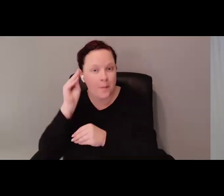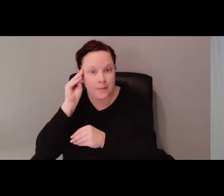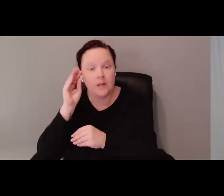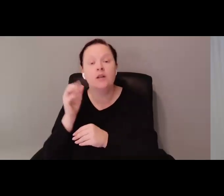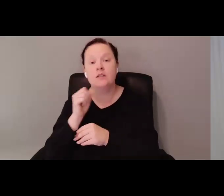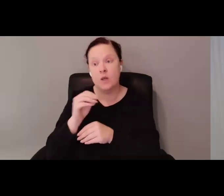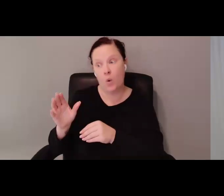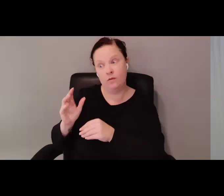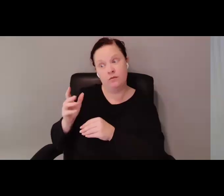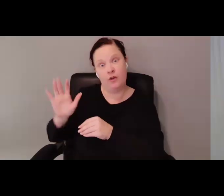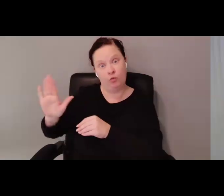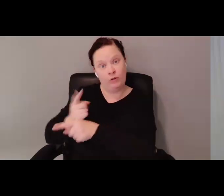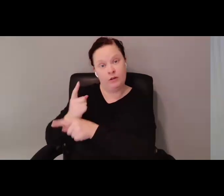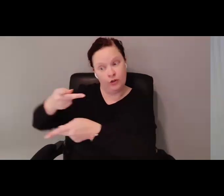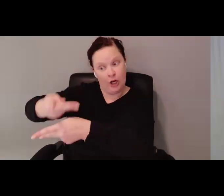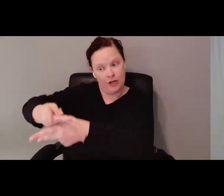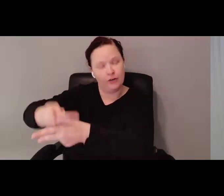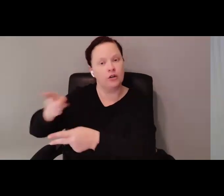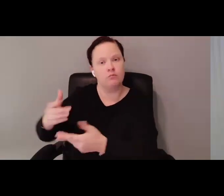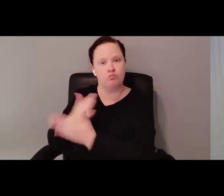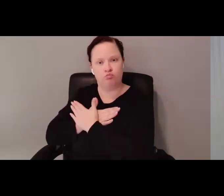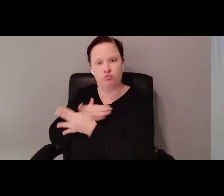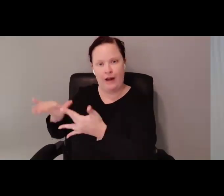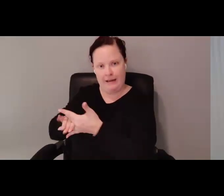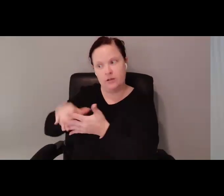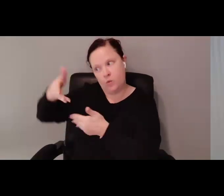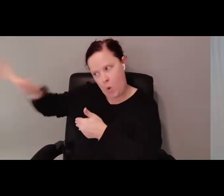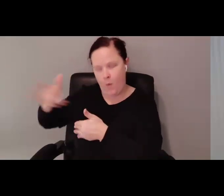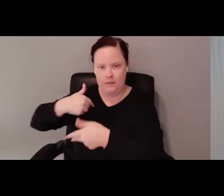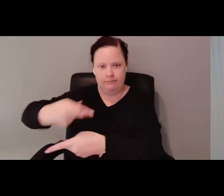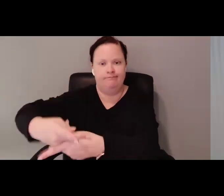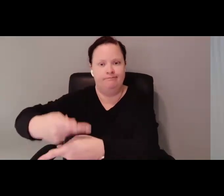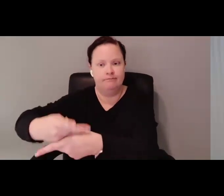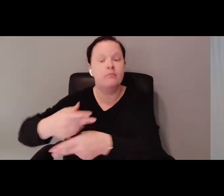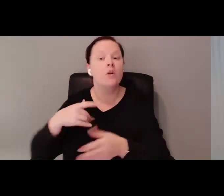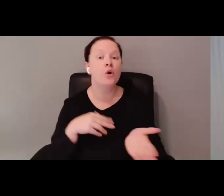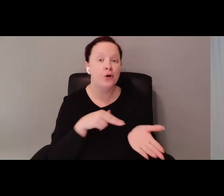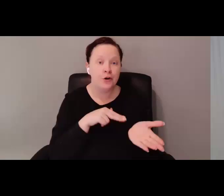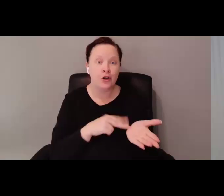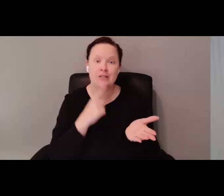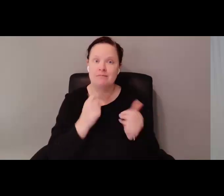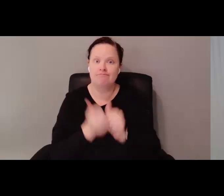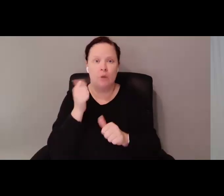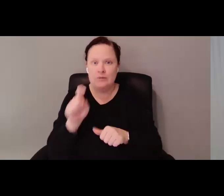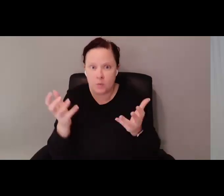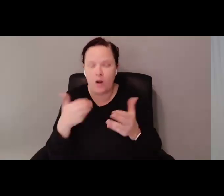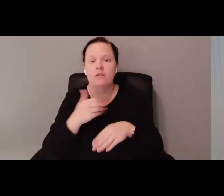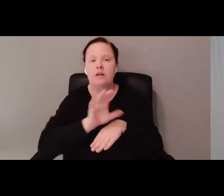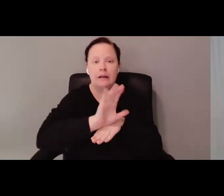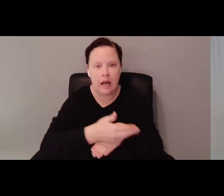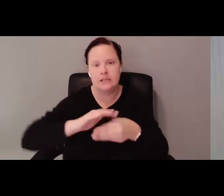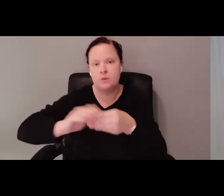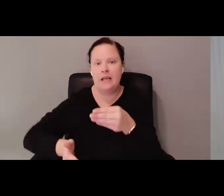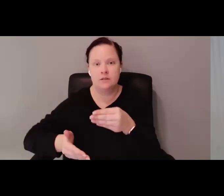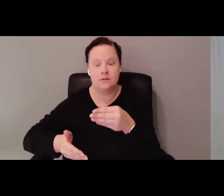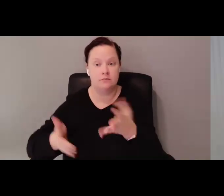respite. So overwhelmingly, the nurses said that they needed nights and weekends. So I just